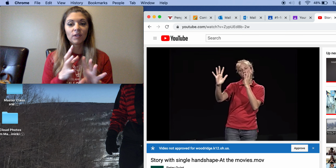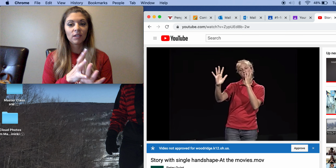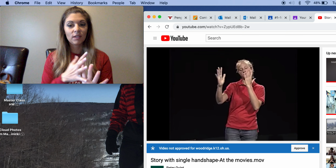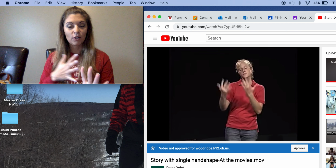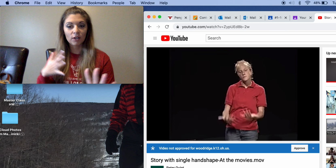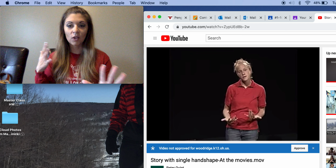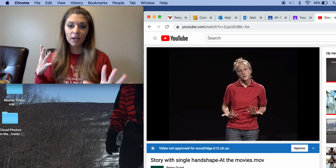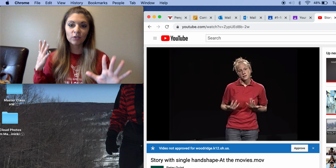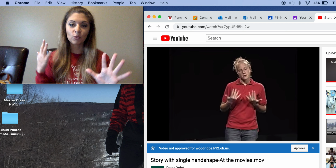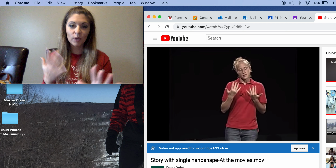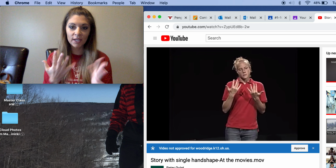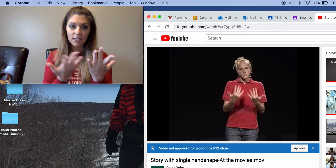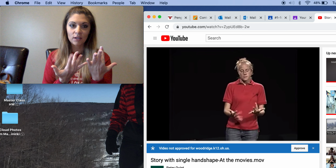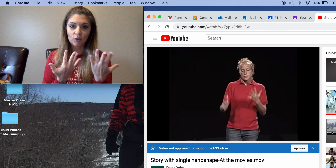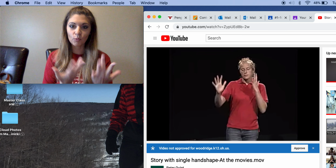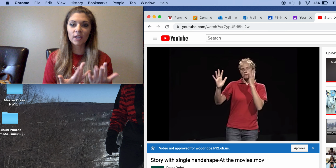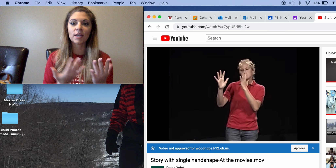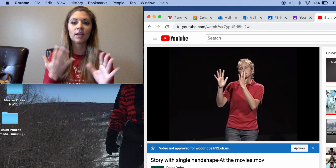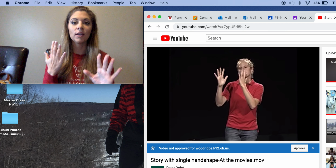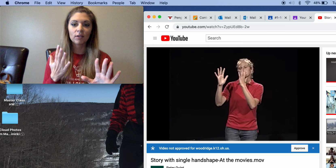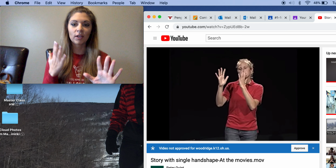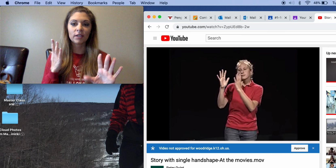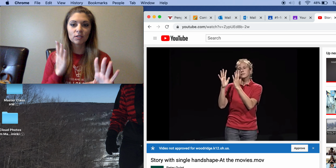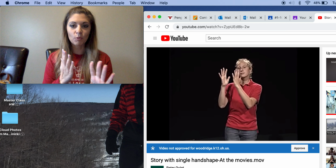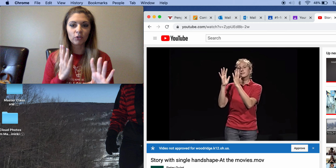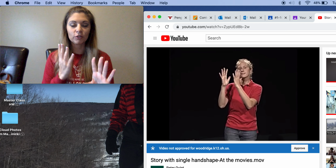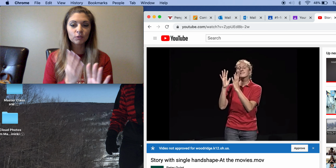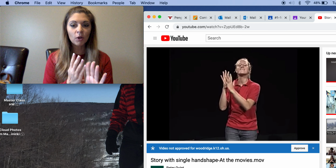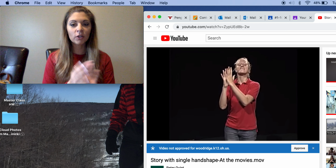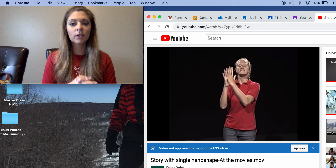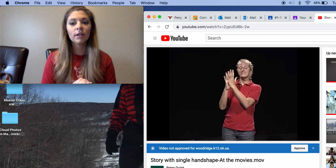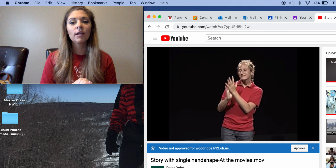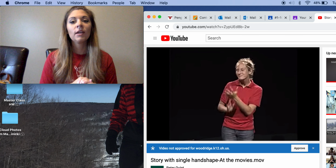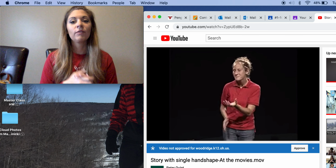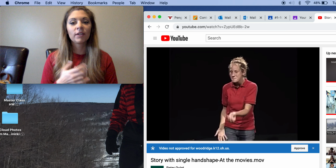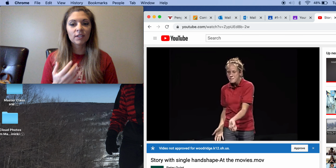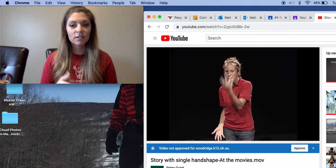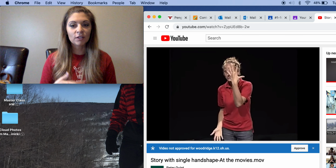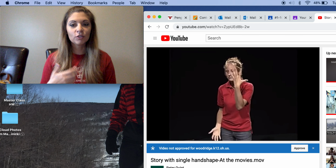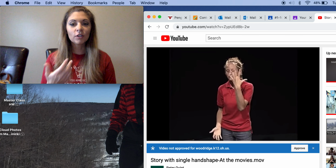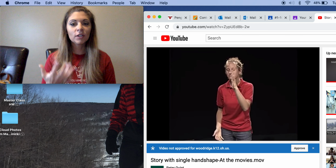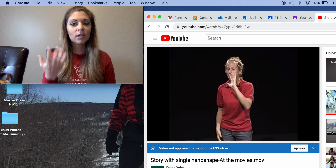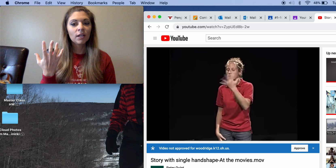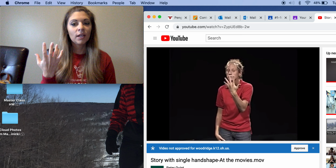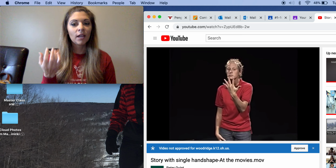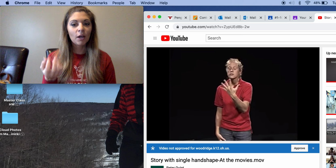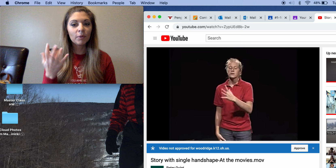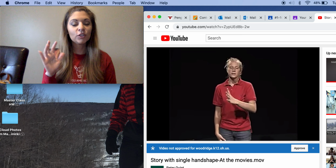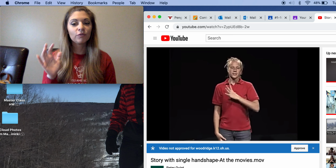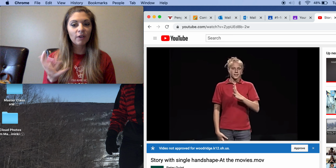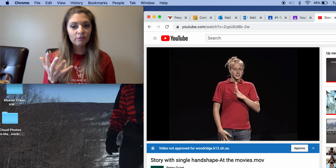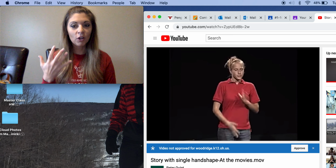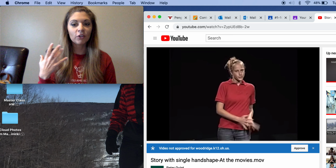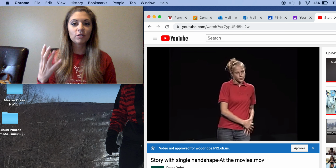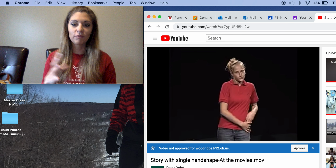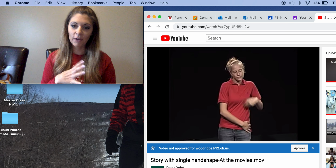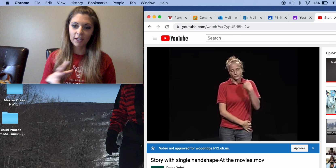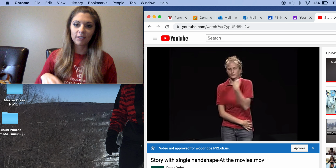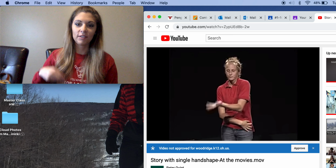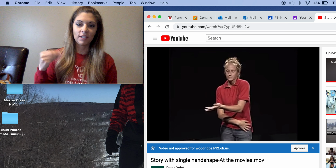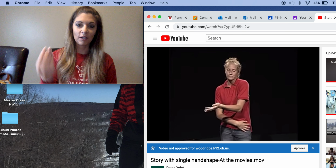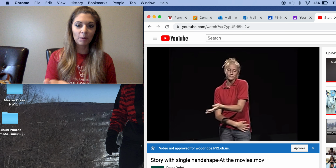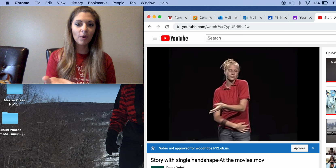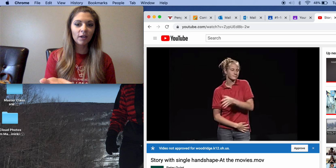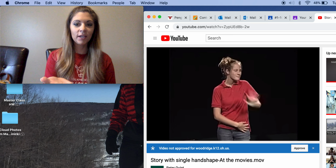the movie. They're in line, they're waiting. Line gets smaller and smaller. Finally, it's their turn. How much? $5.